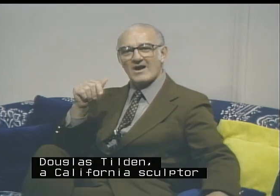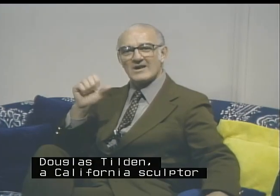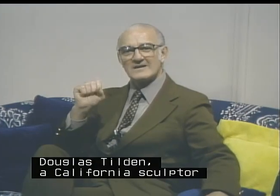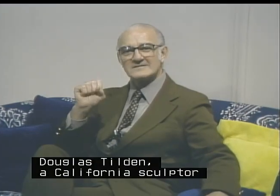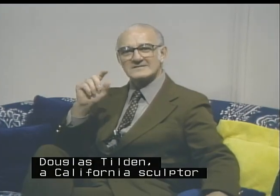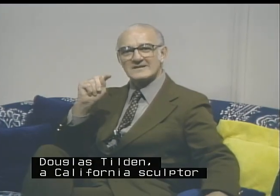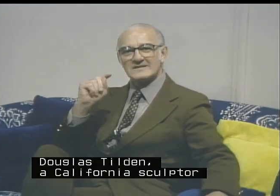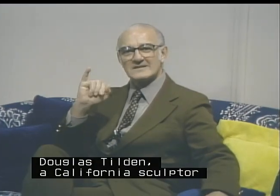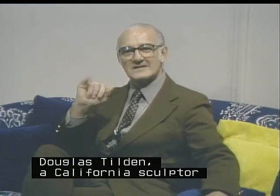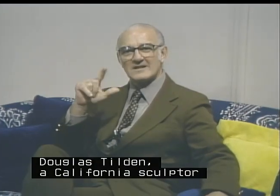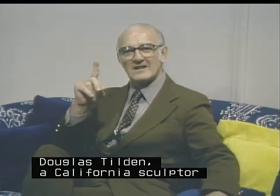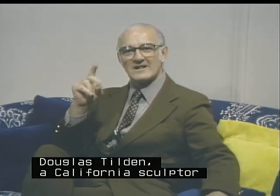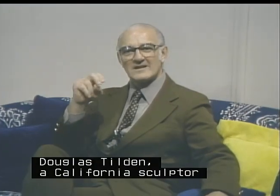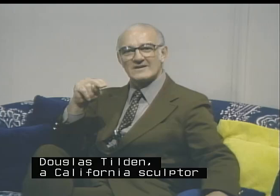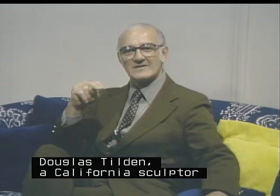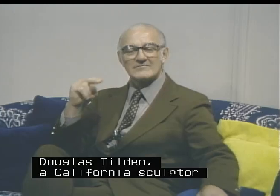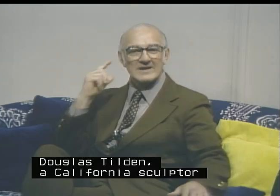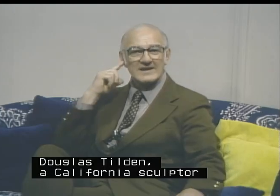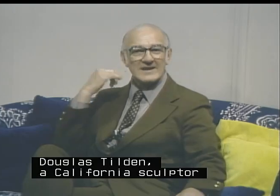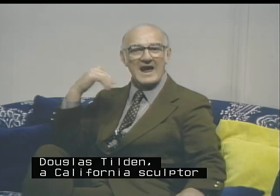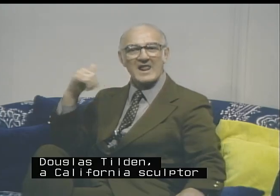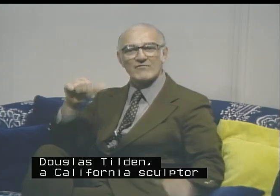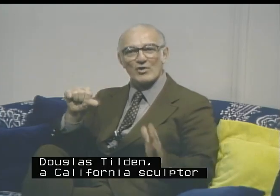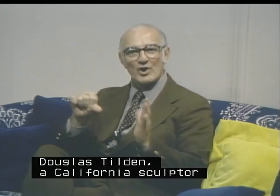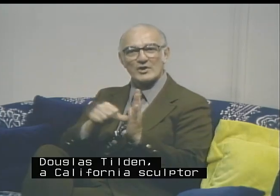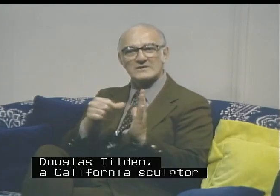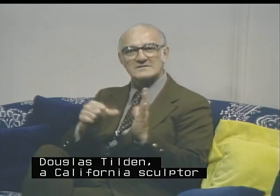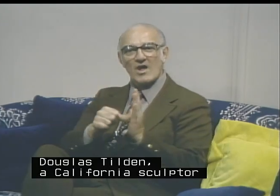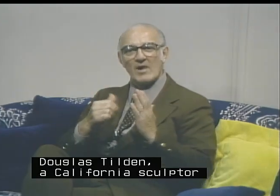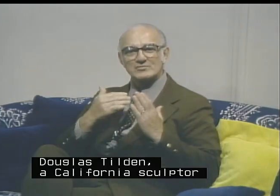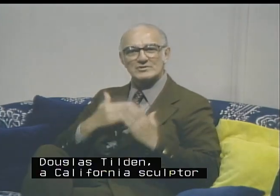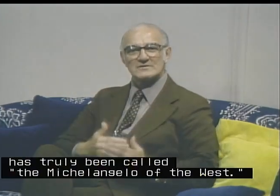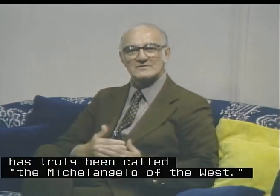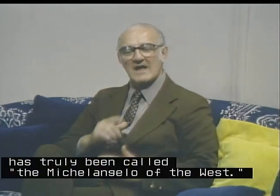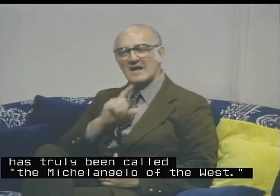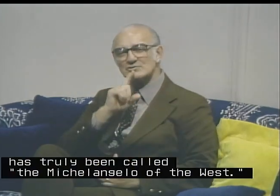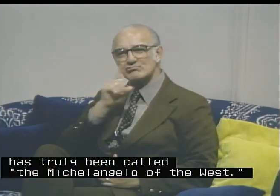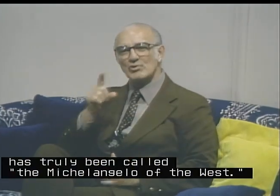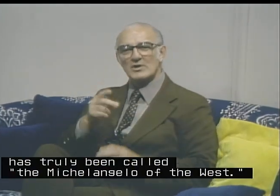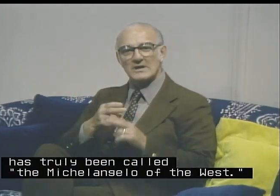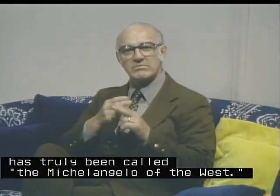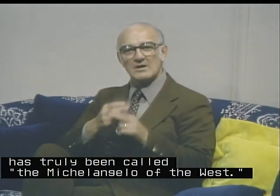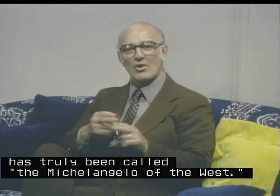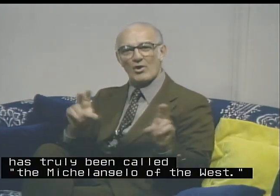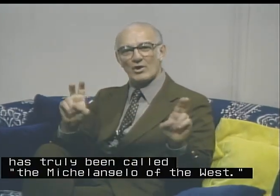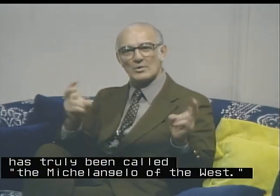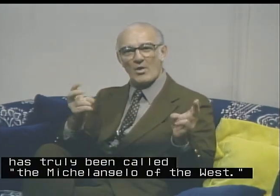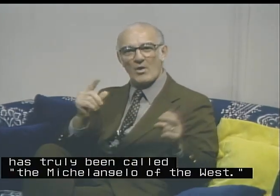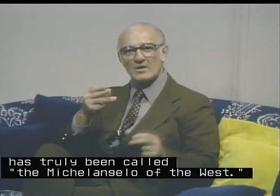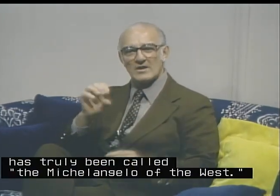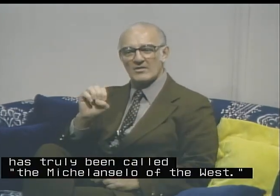Douglas Tilden, a California sculptor, has truly been called, quote, the